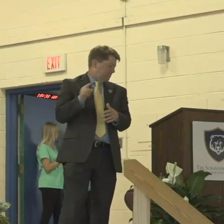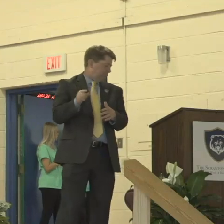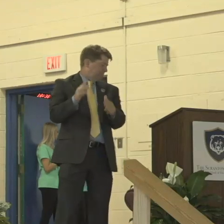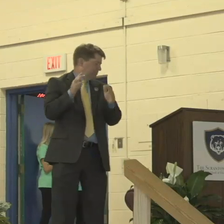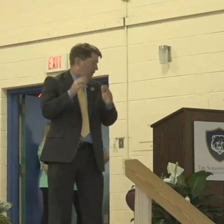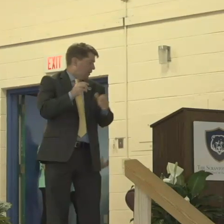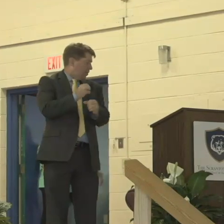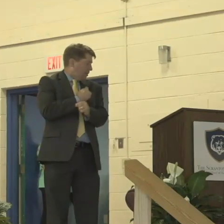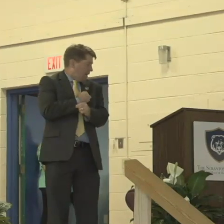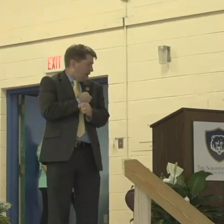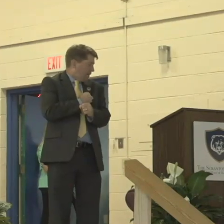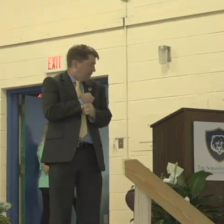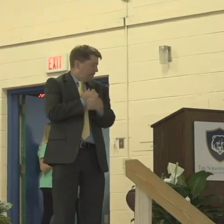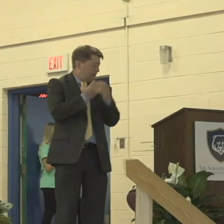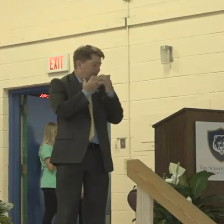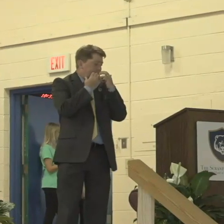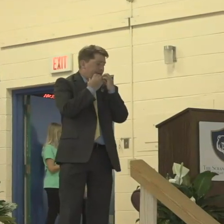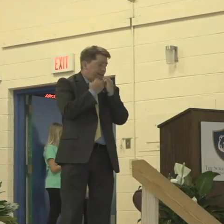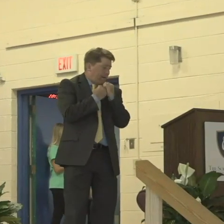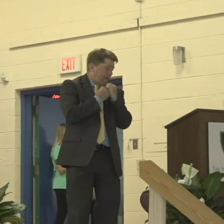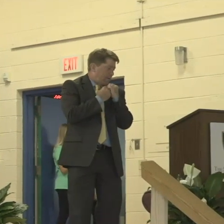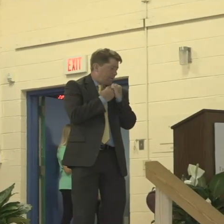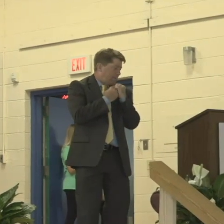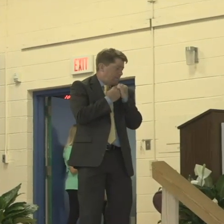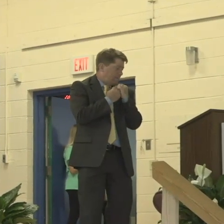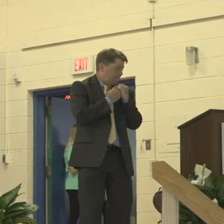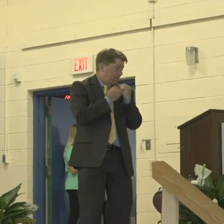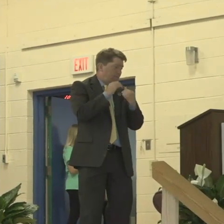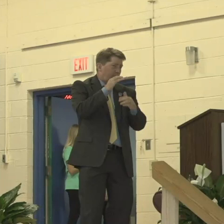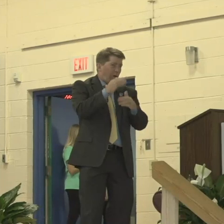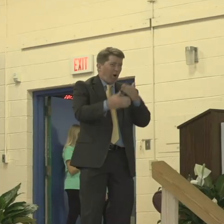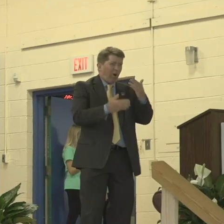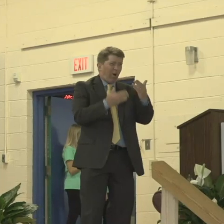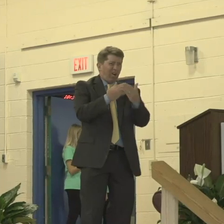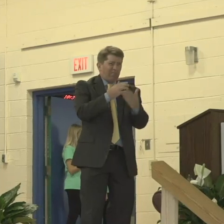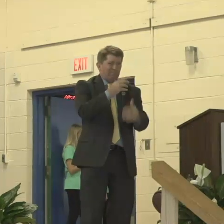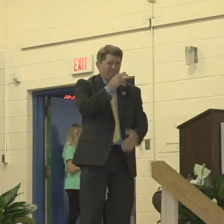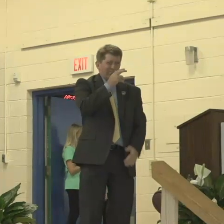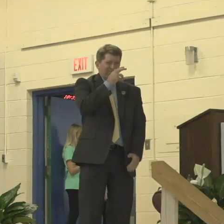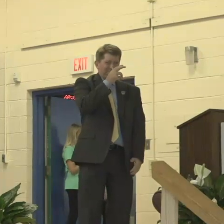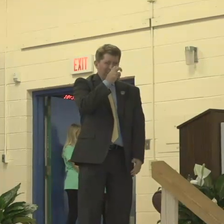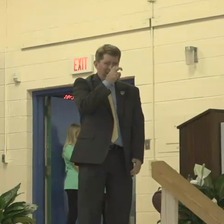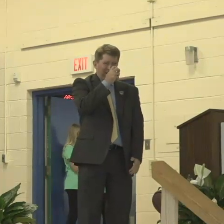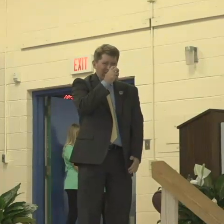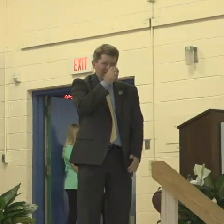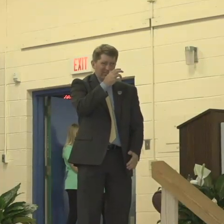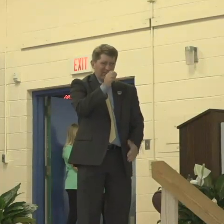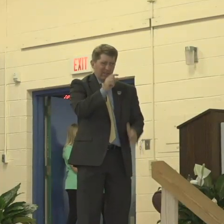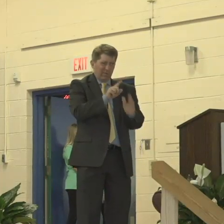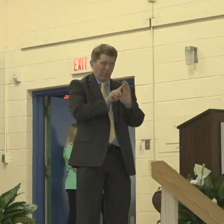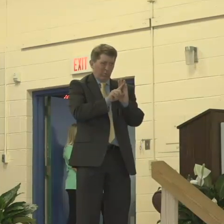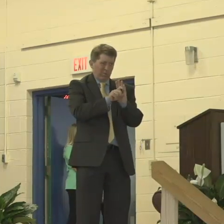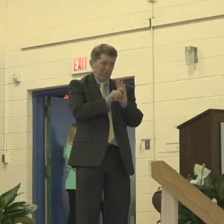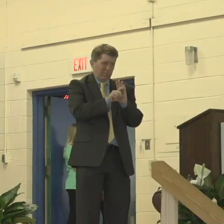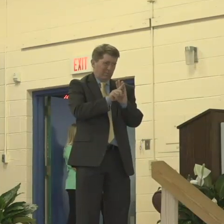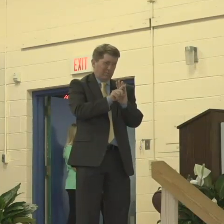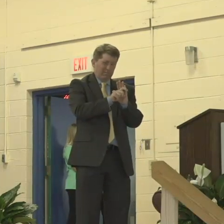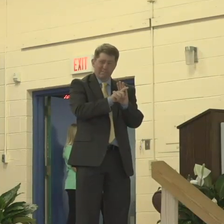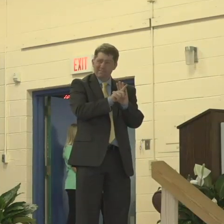And this is given to a student that loves and cares for all kinds of bugs and